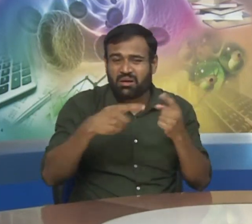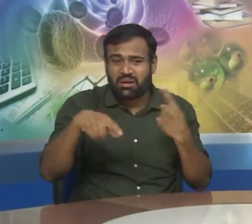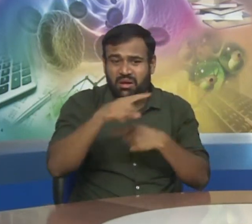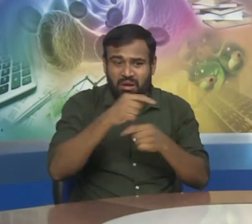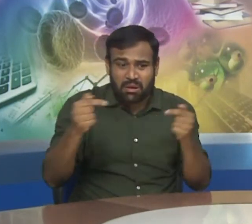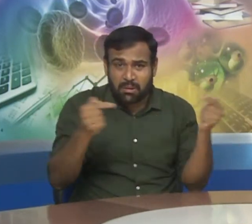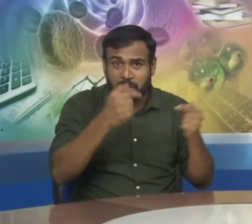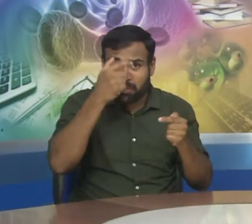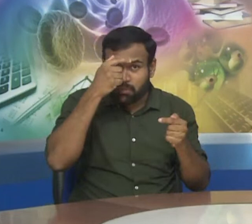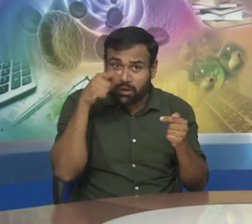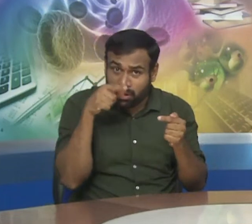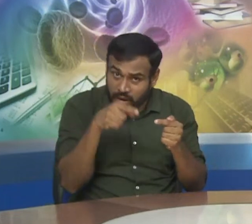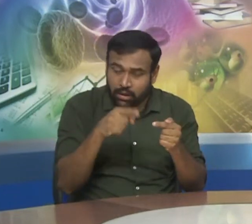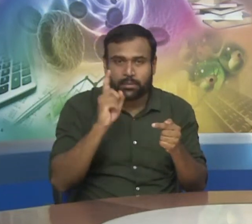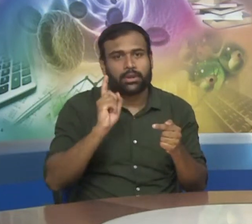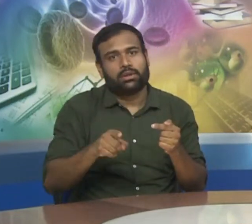original jurisdiction.